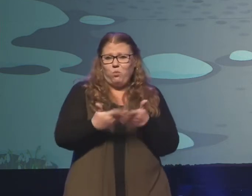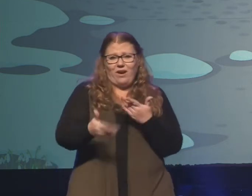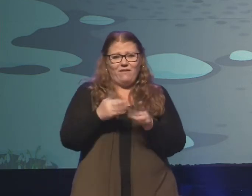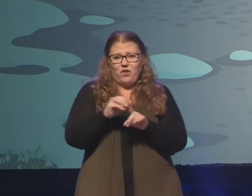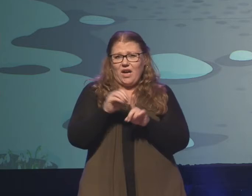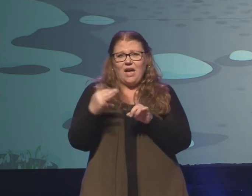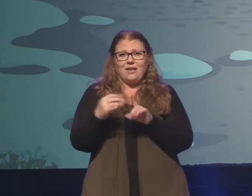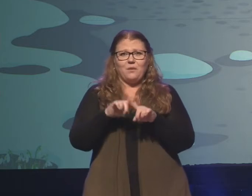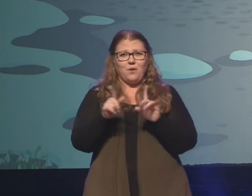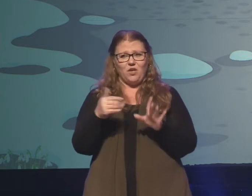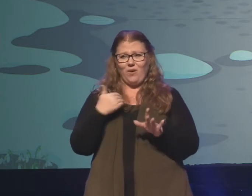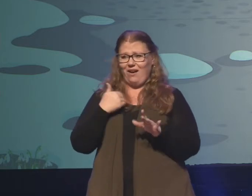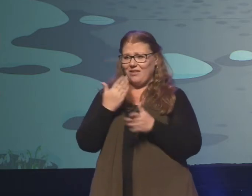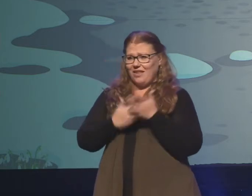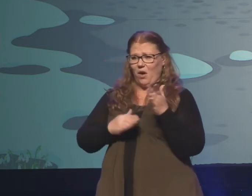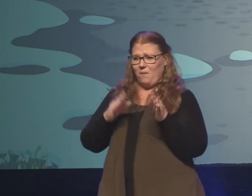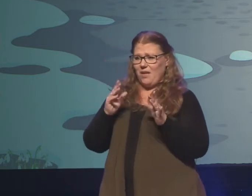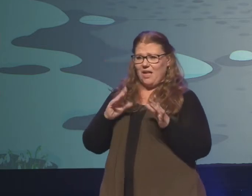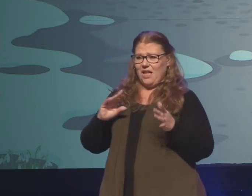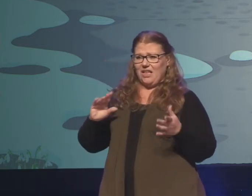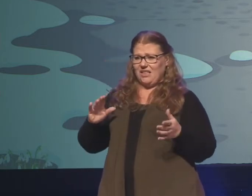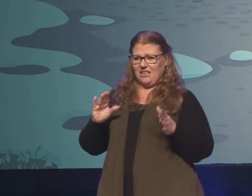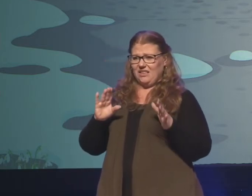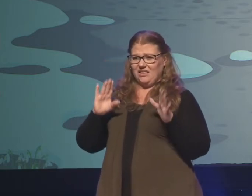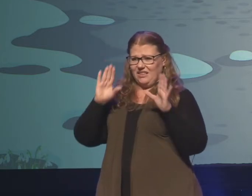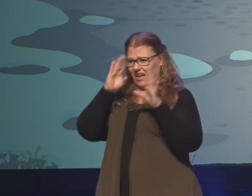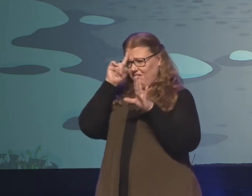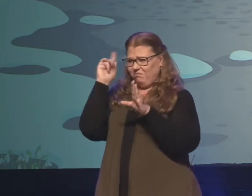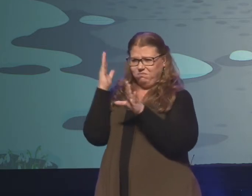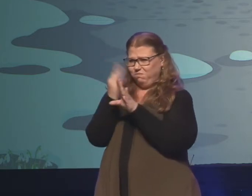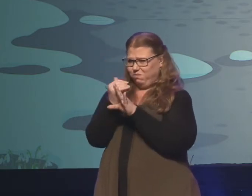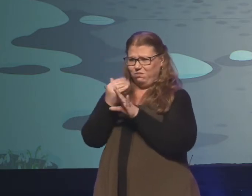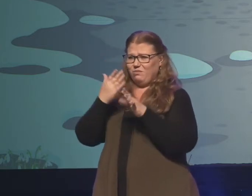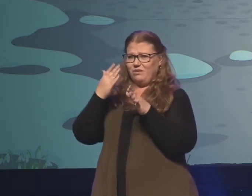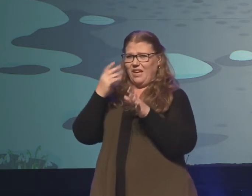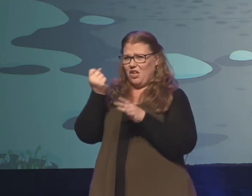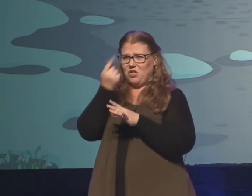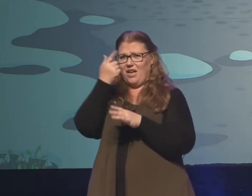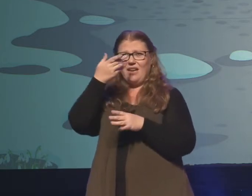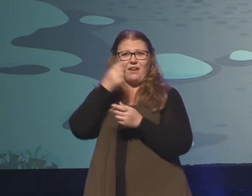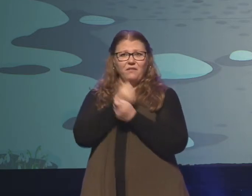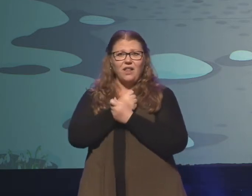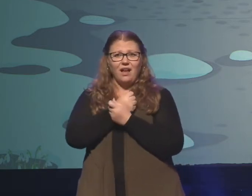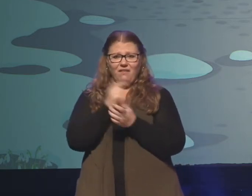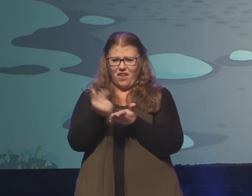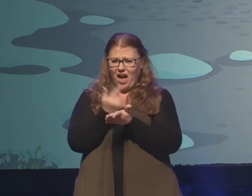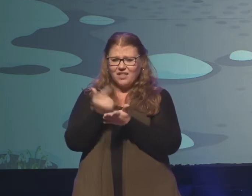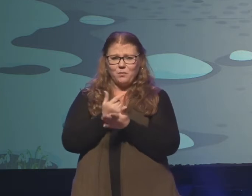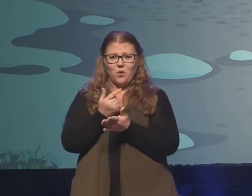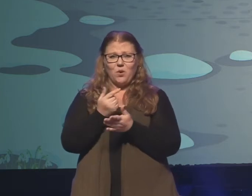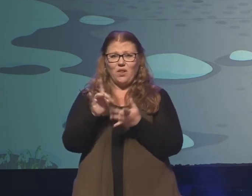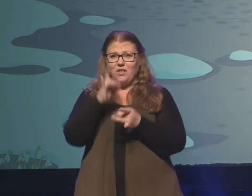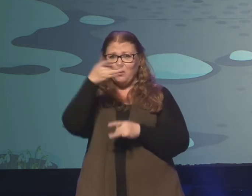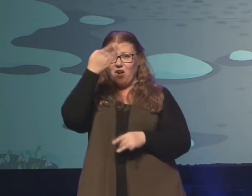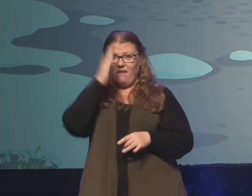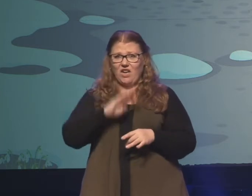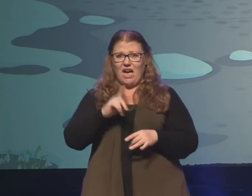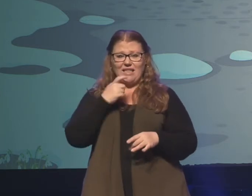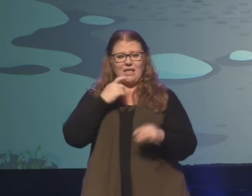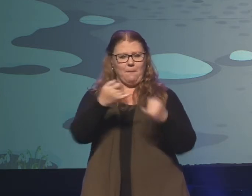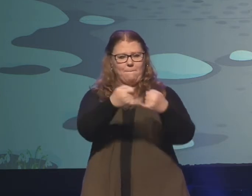given some warped understanding of love, some warped understanding of the gospel, and the Spirit of God is saying, set a boundary, end a